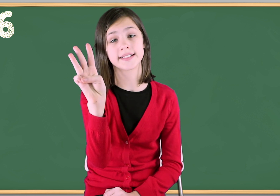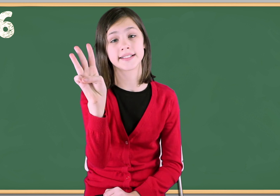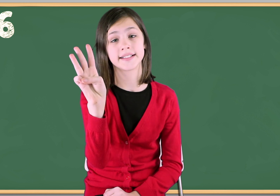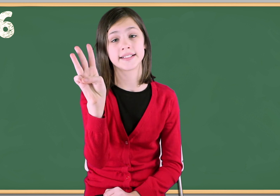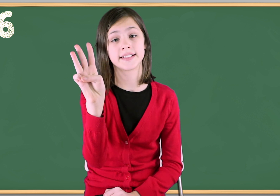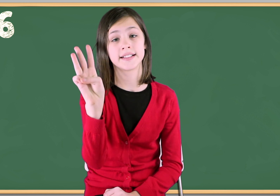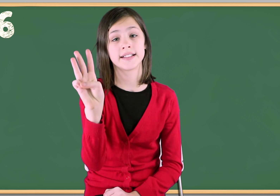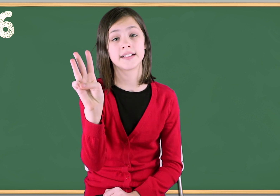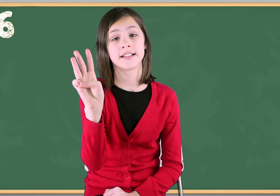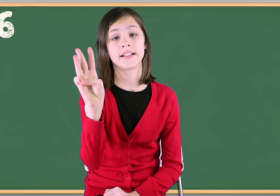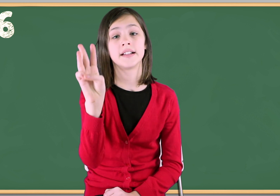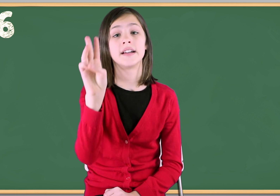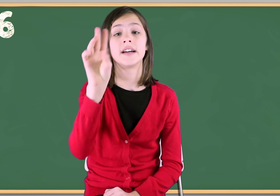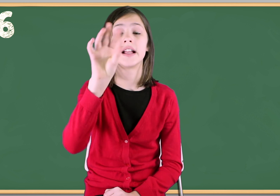96,